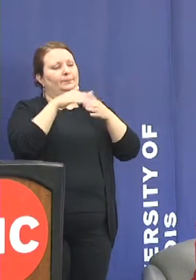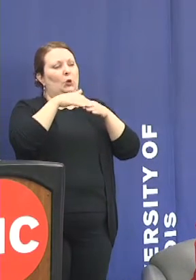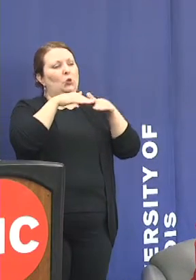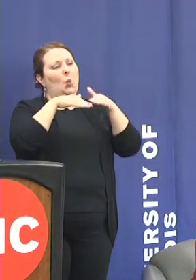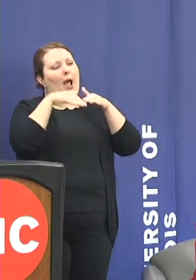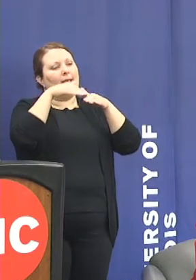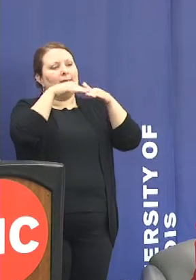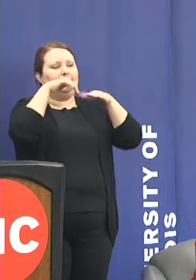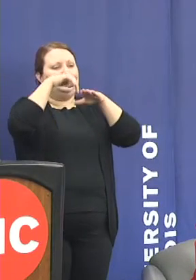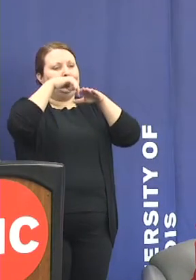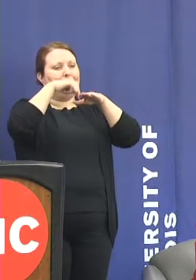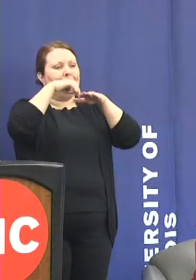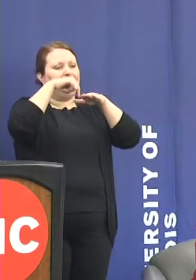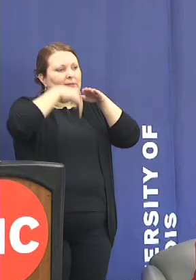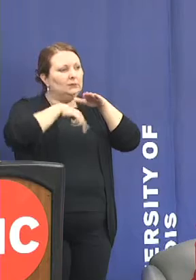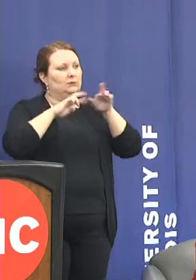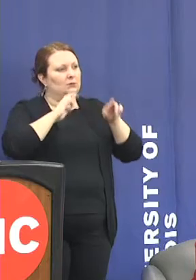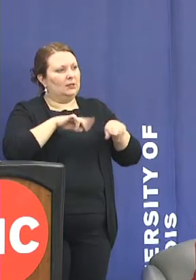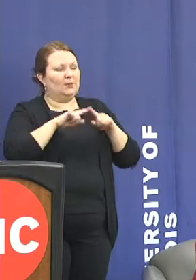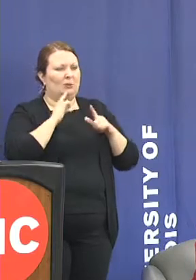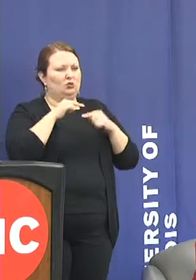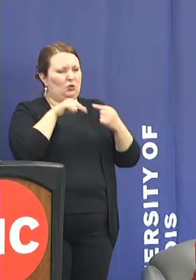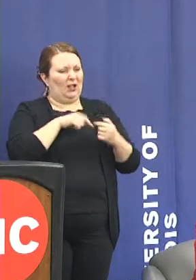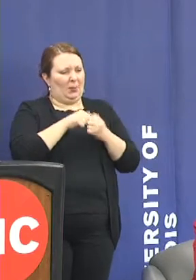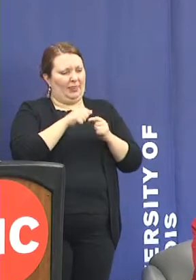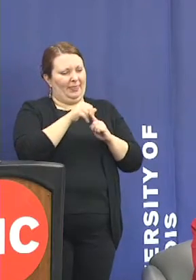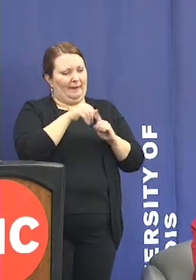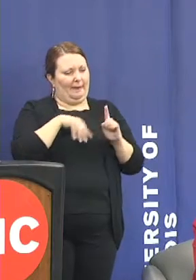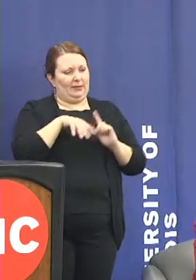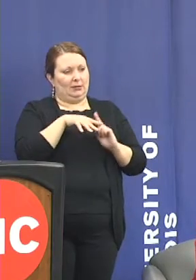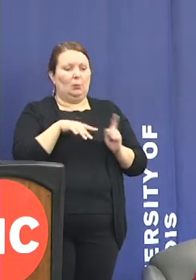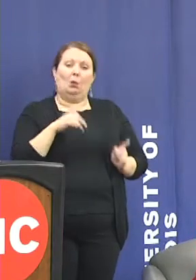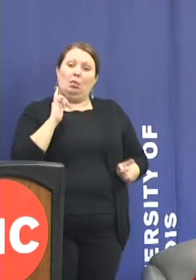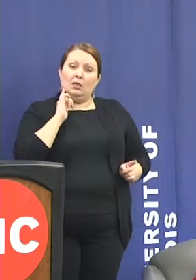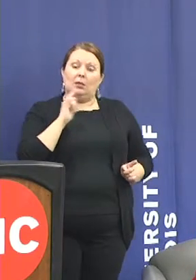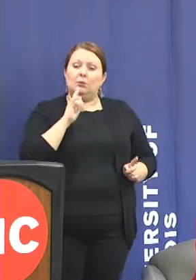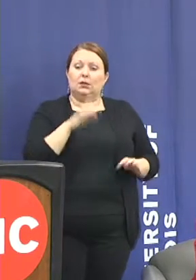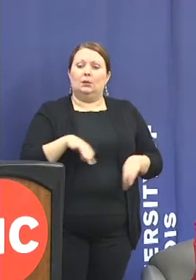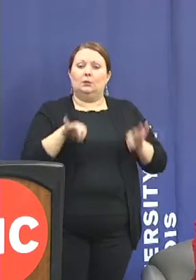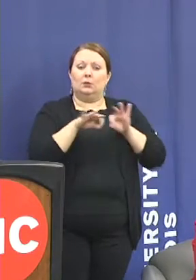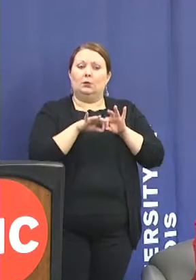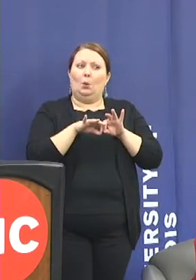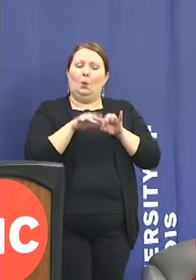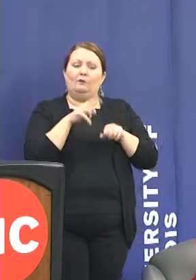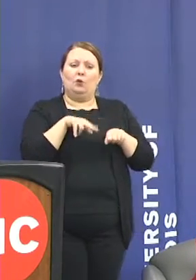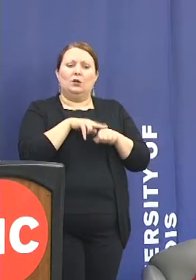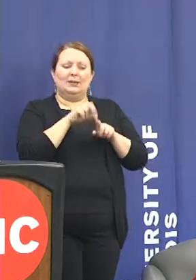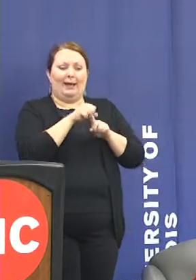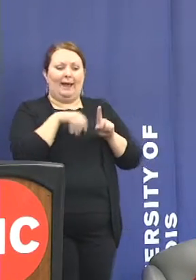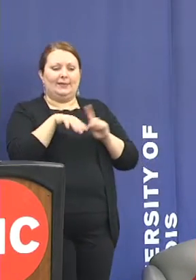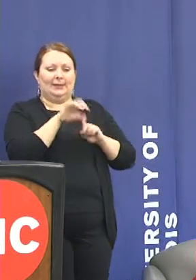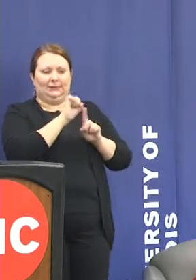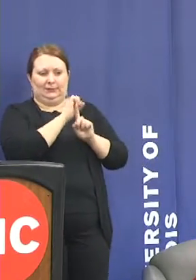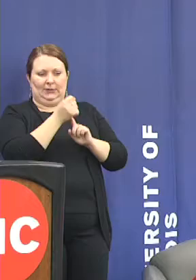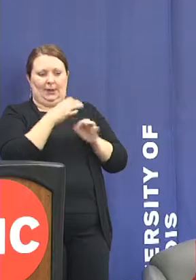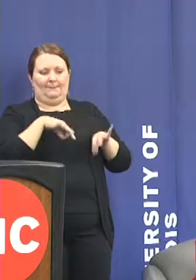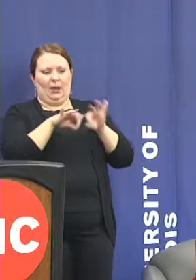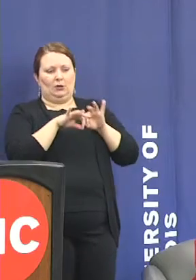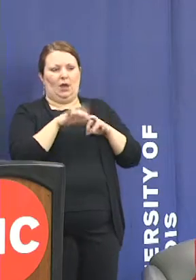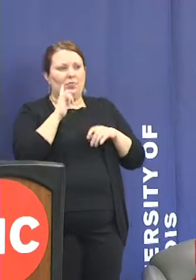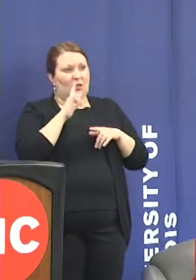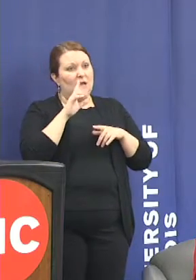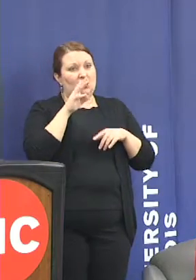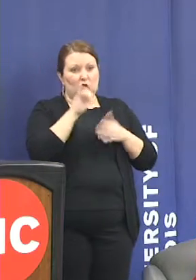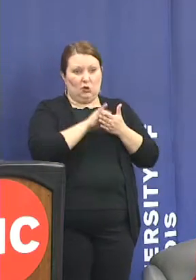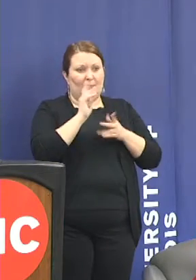but I'm struggling with the context, I guess. No, I think that's super important. Now, of course, the context matters. I think in New York, everyone knows